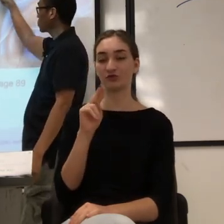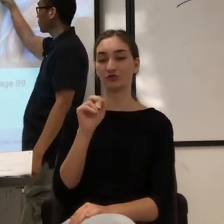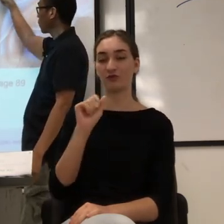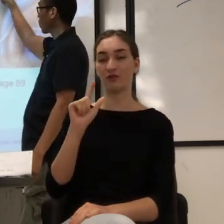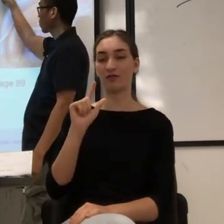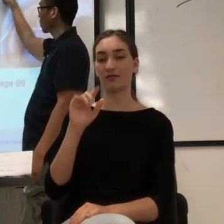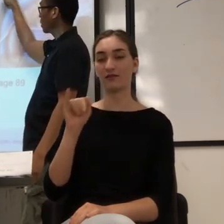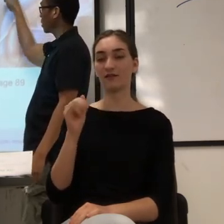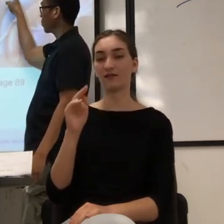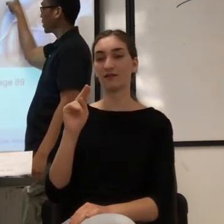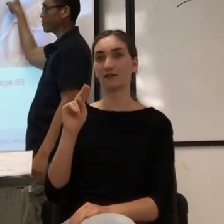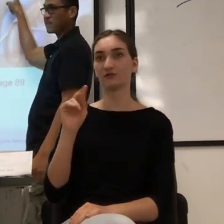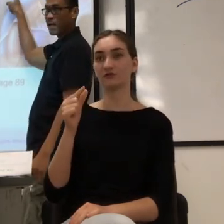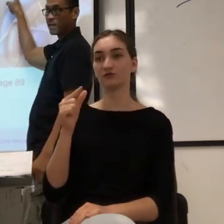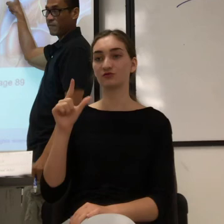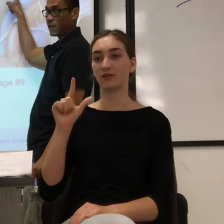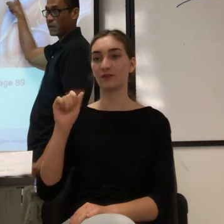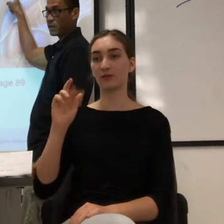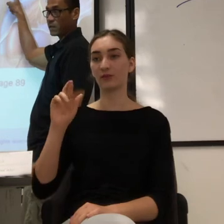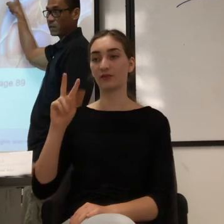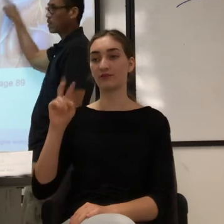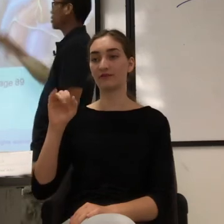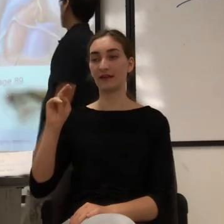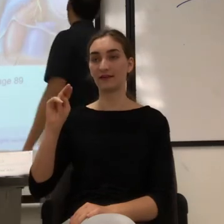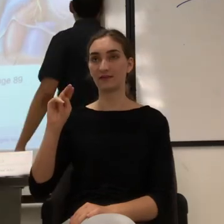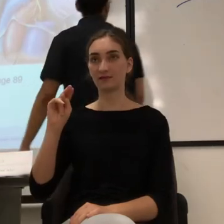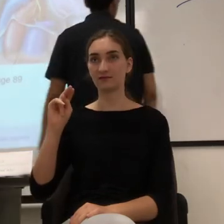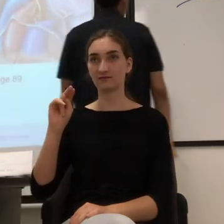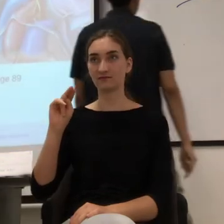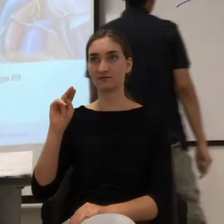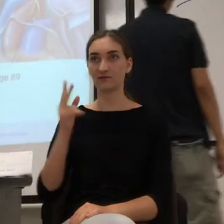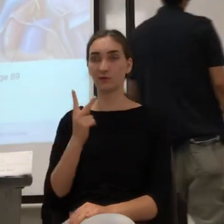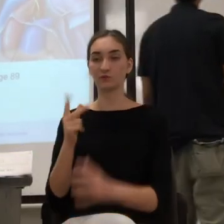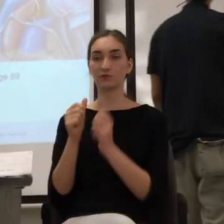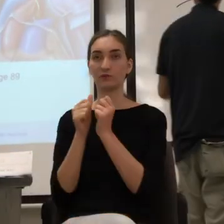they merge to form brachiocephalic vein.